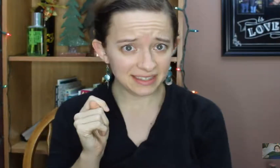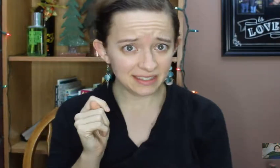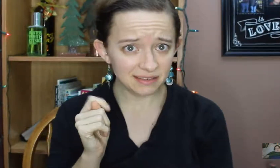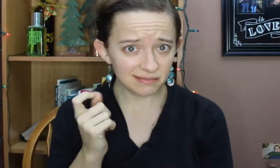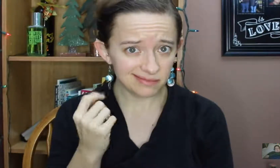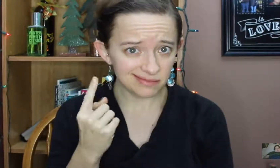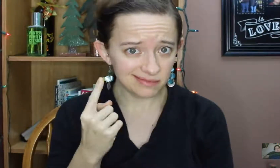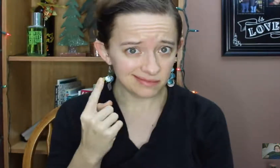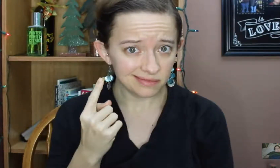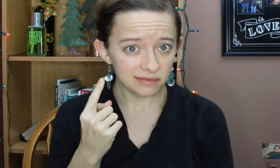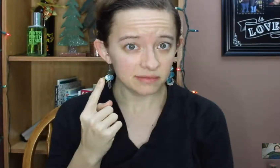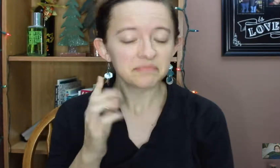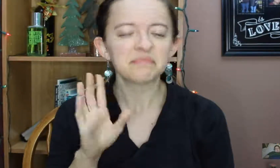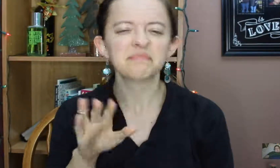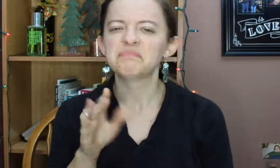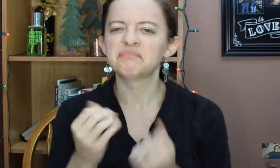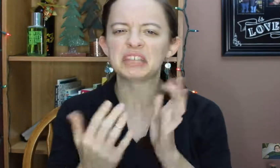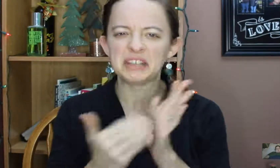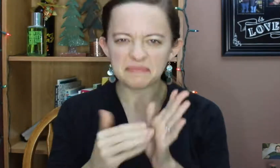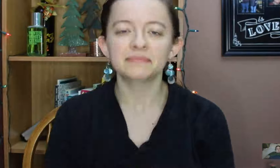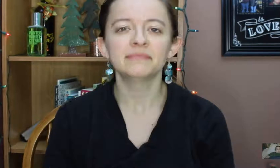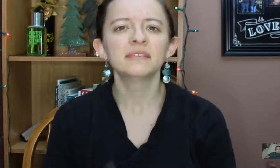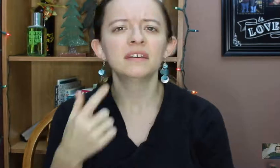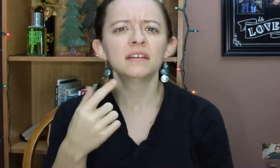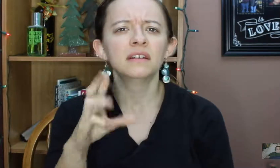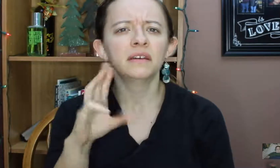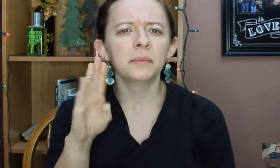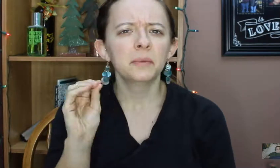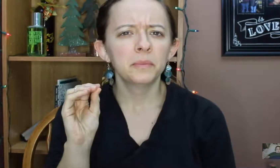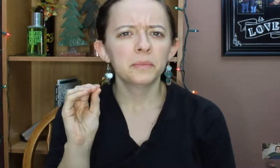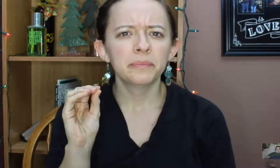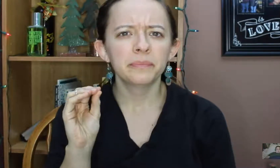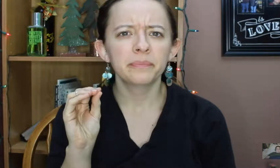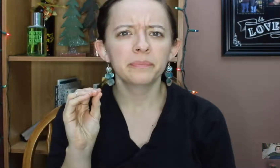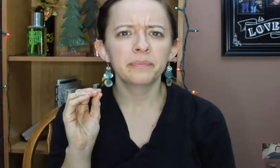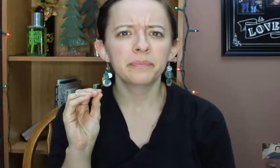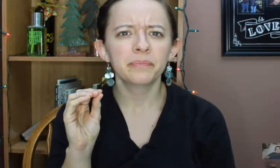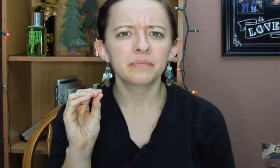Did you get it? Do you understand? Alright, let me try again. Gumbo.